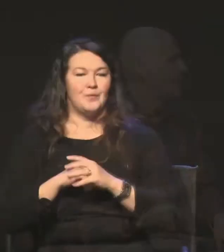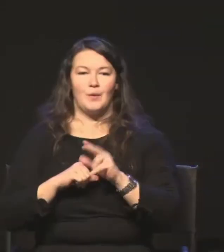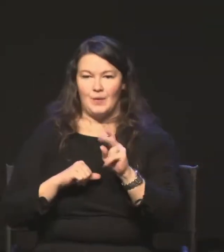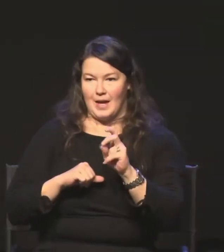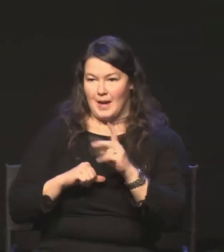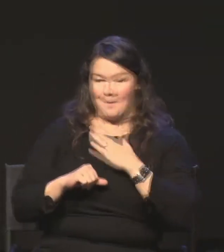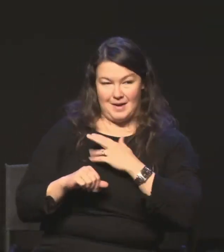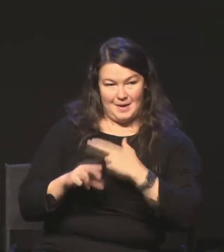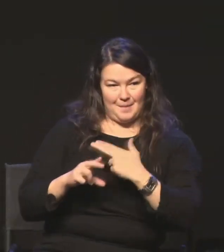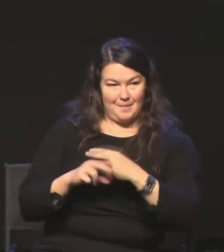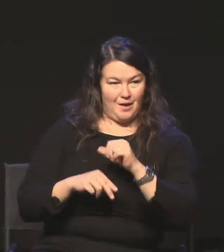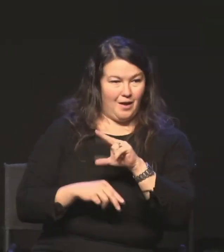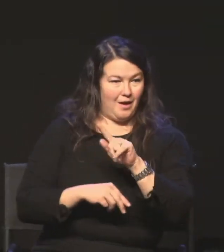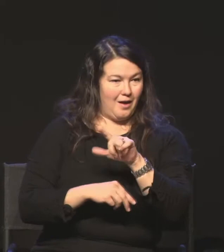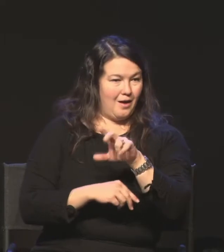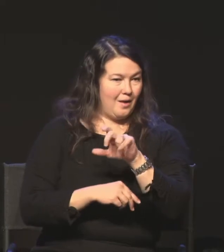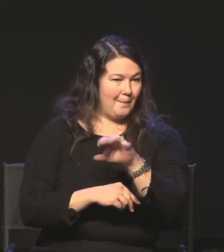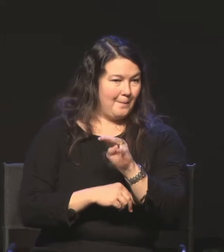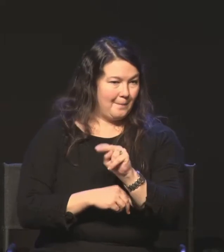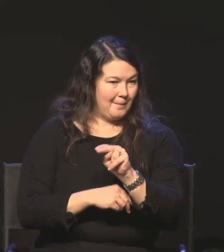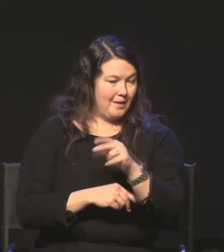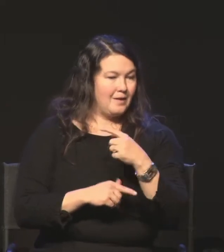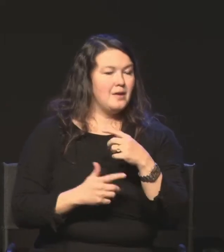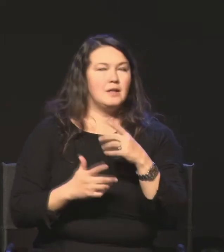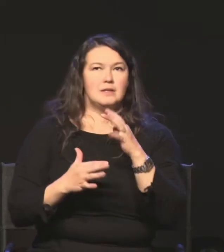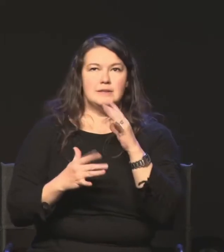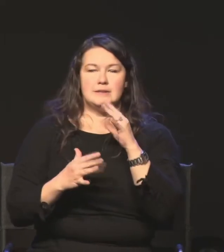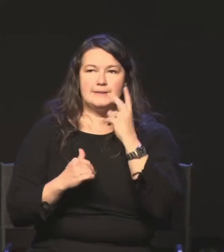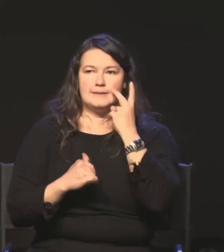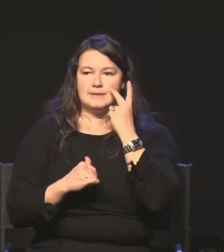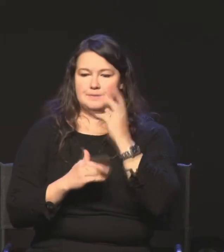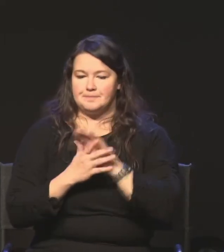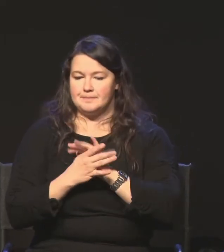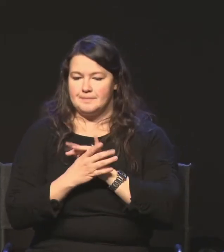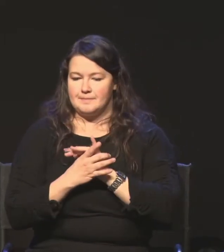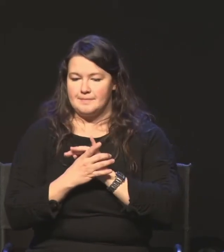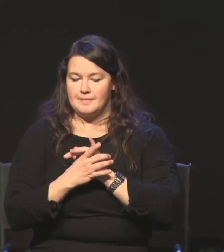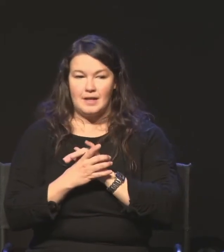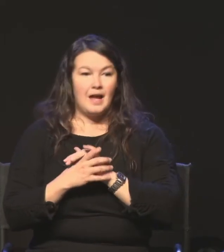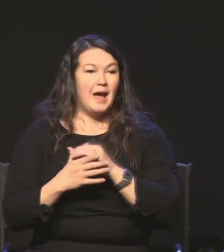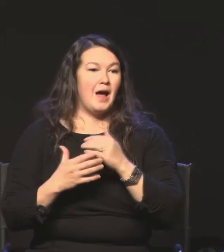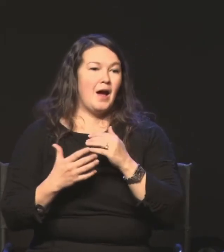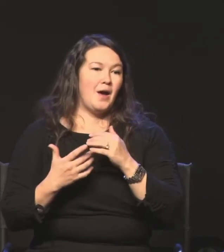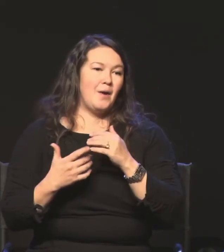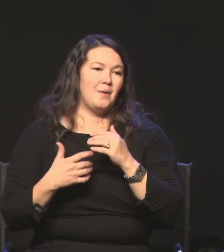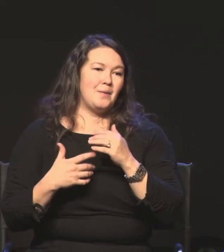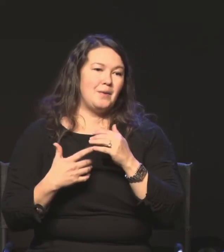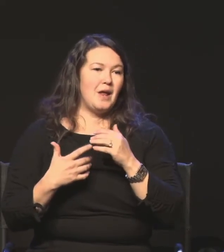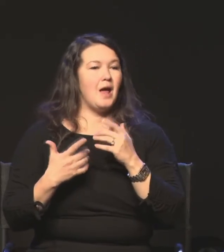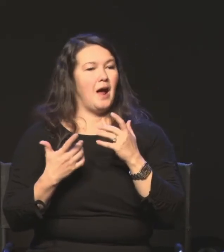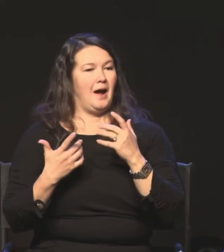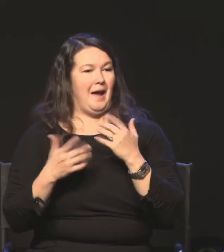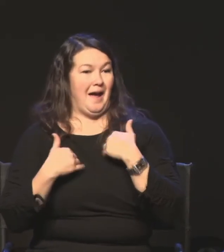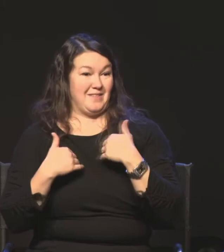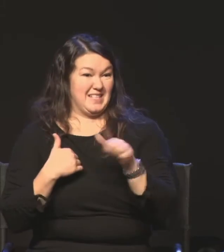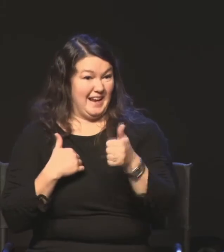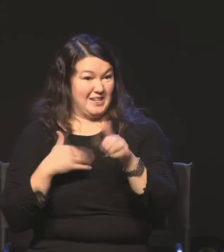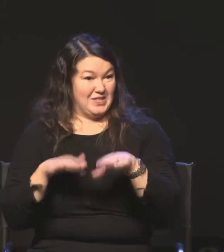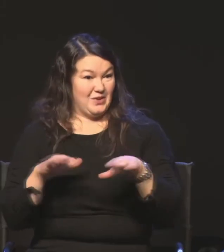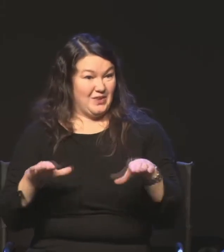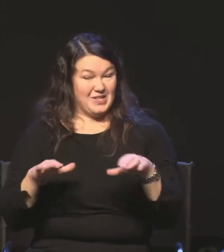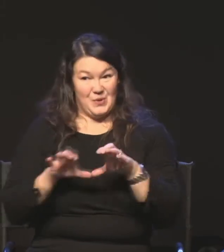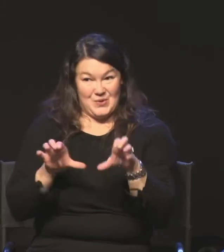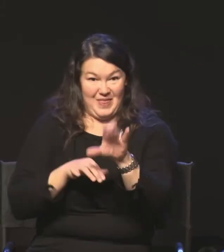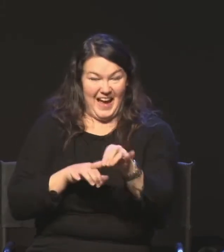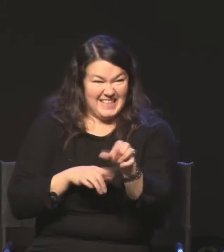Okay, my name is Autumn. Let's see, I am a parent of 10 children, and so I do that.